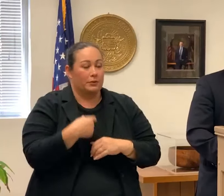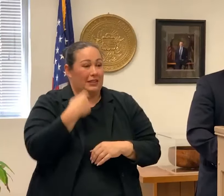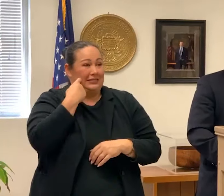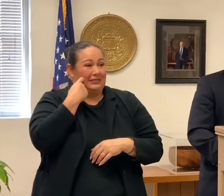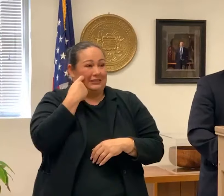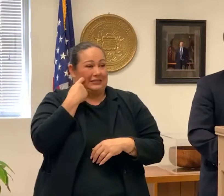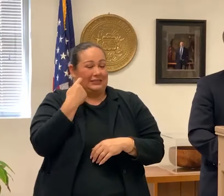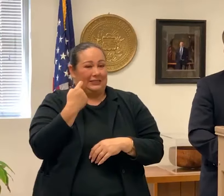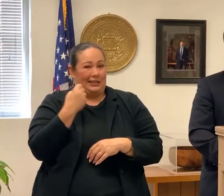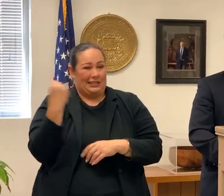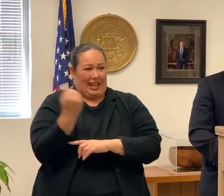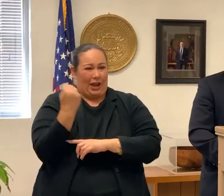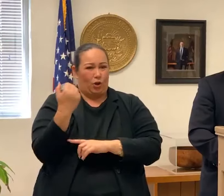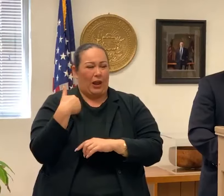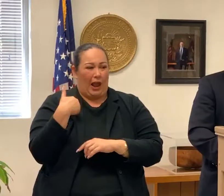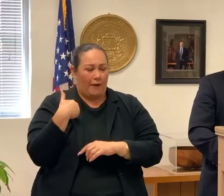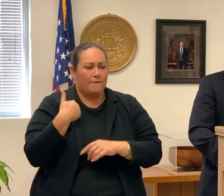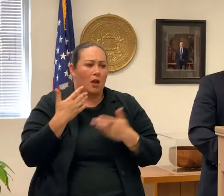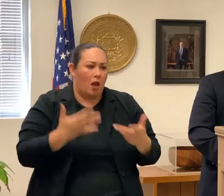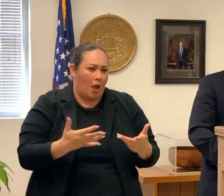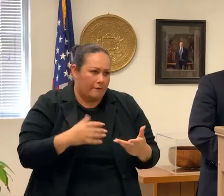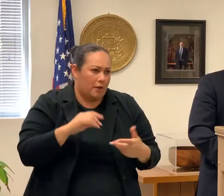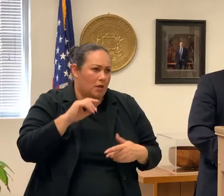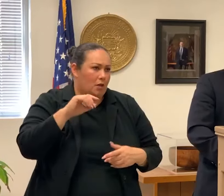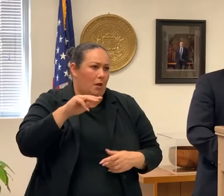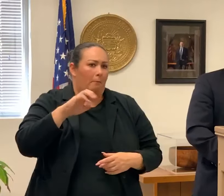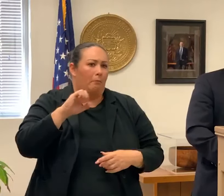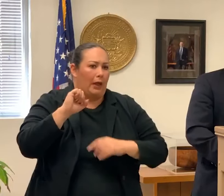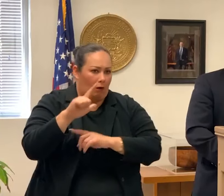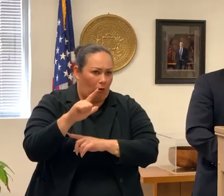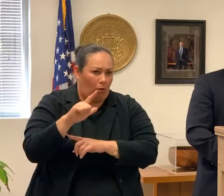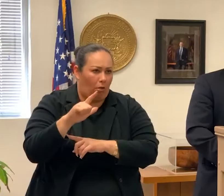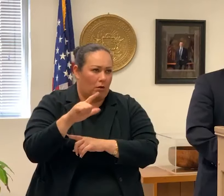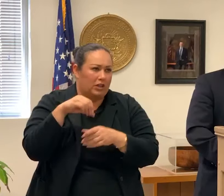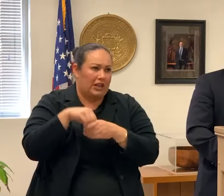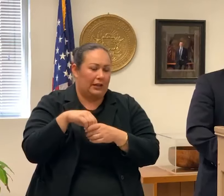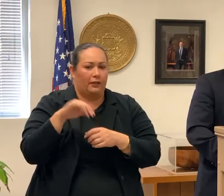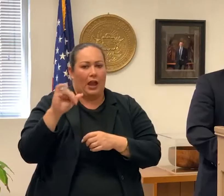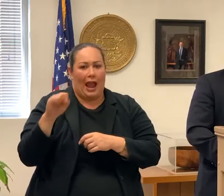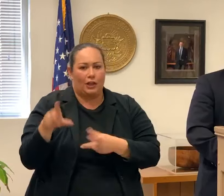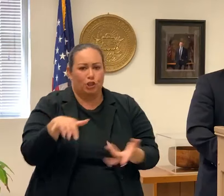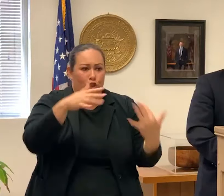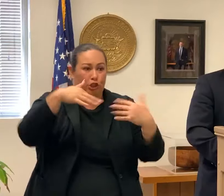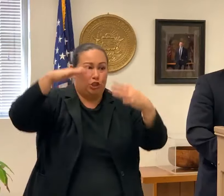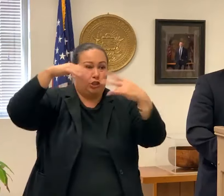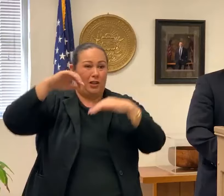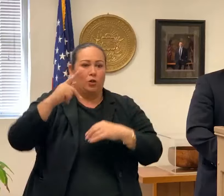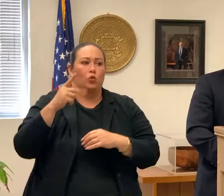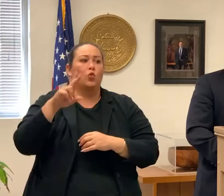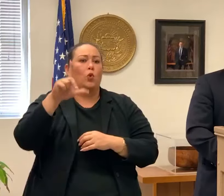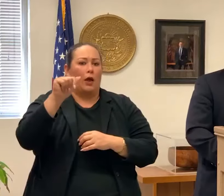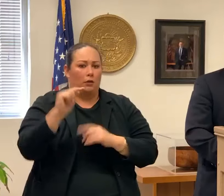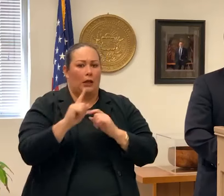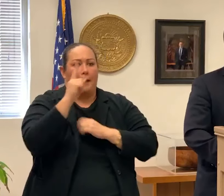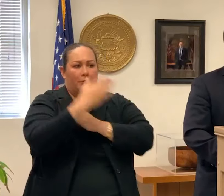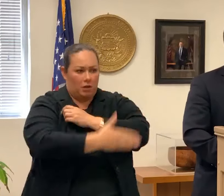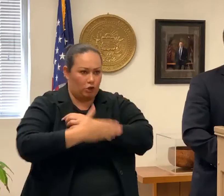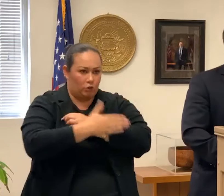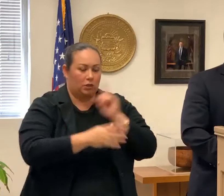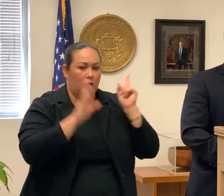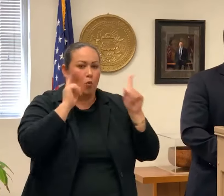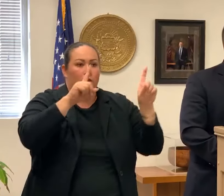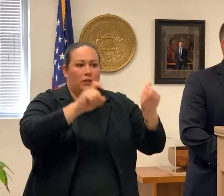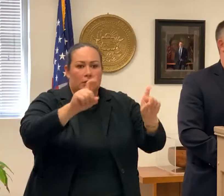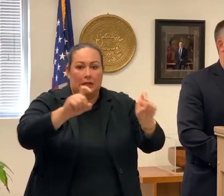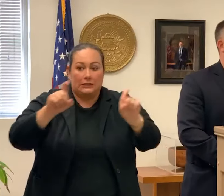results back that there were heavy metals discovered in the ash in Kula. We are obviously going to test all of the ash